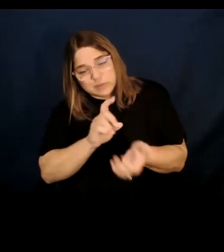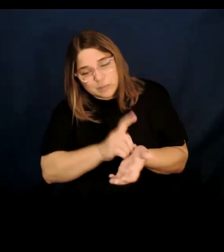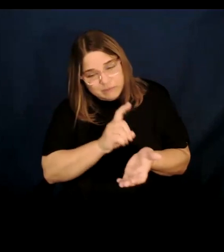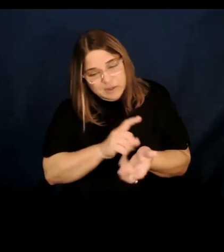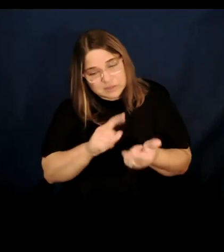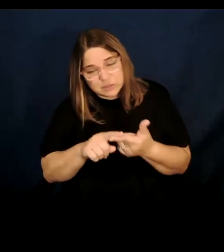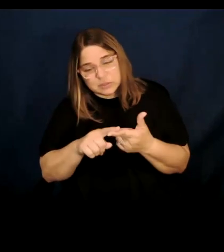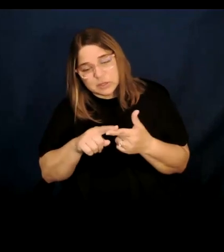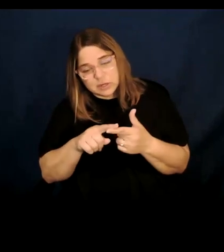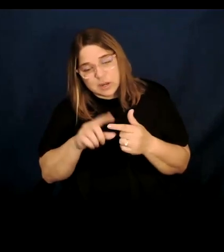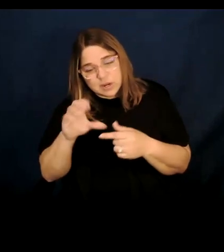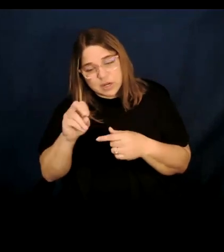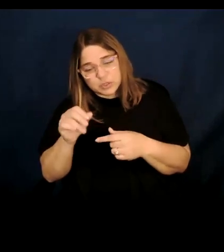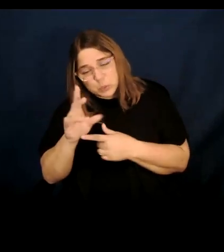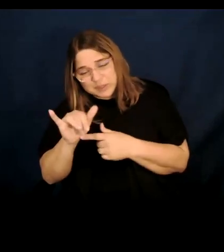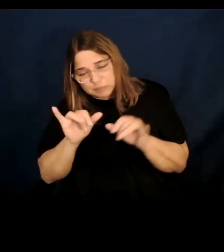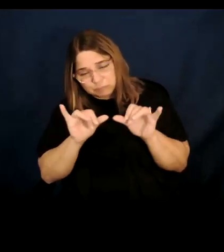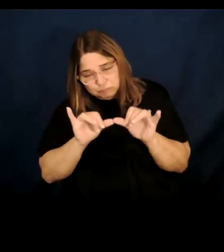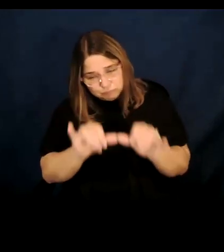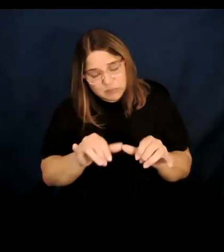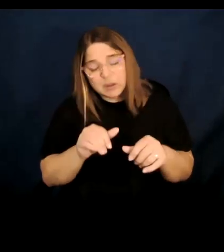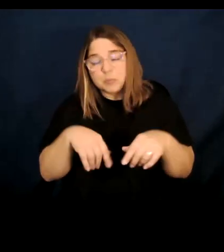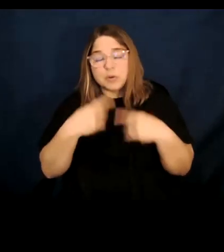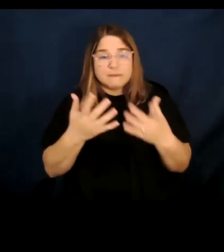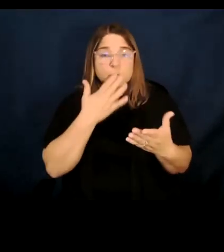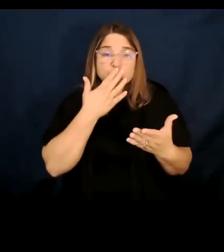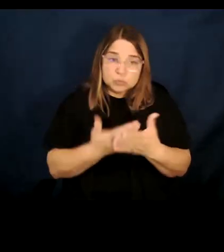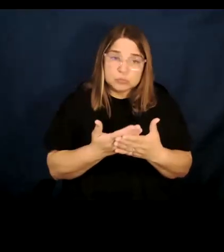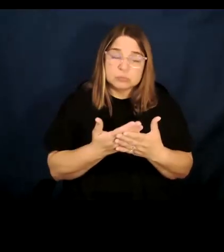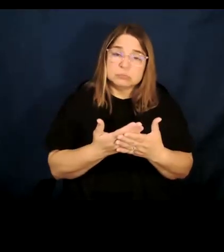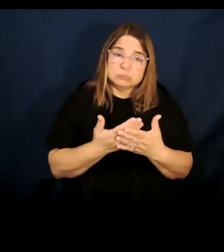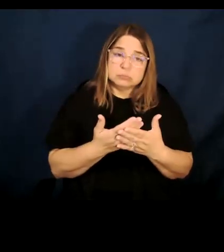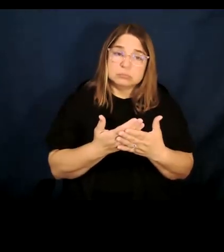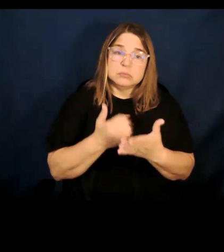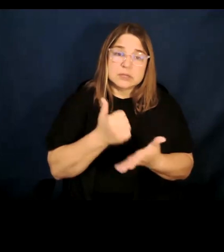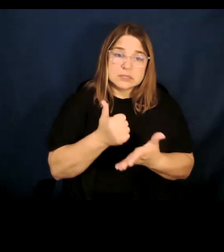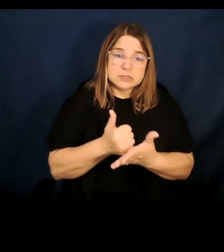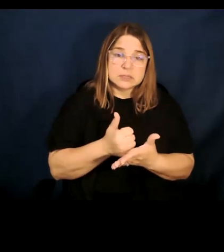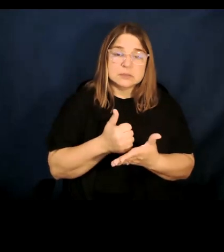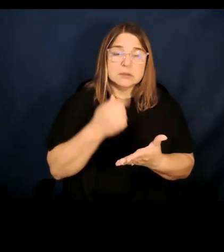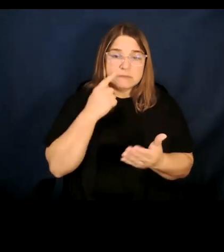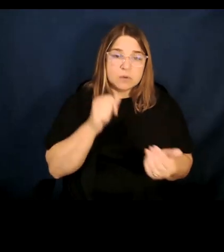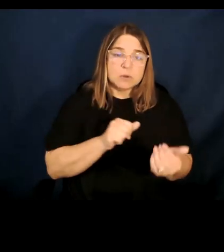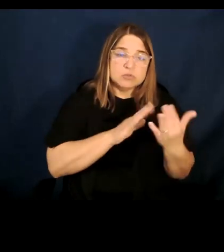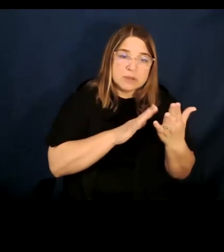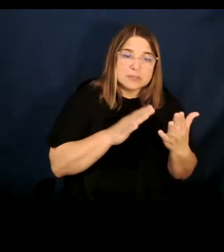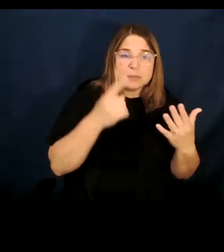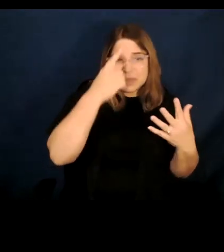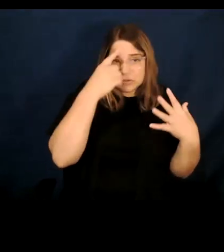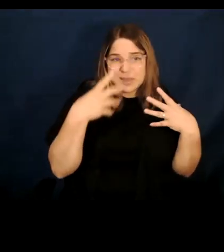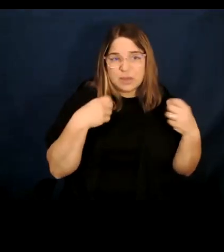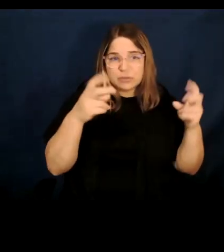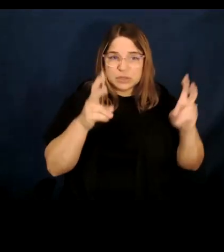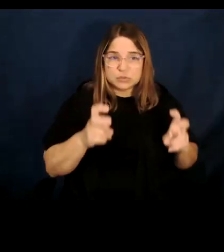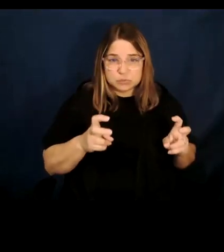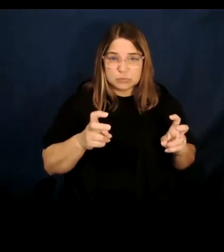and continuity that provide real assistance in addressing mental health issues, especially for those patients that are affected